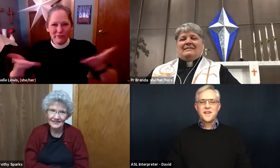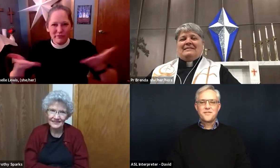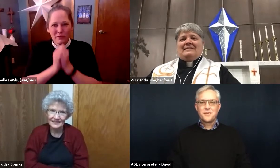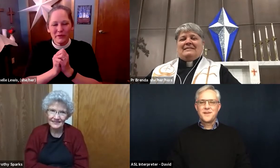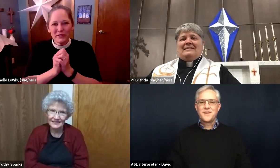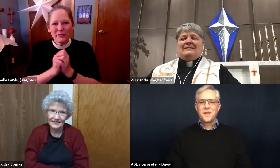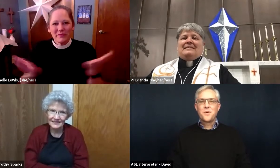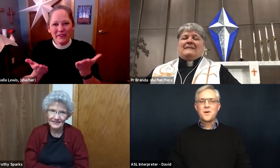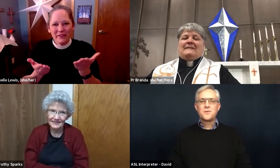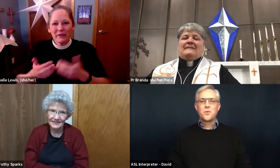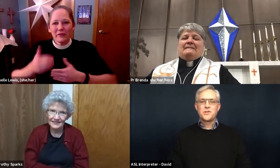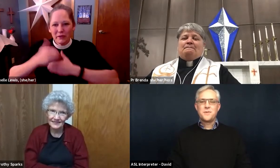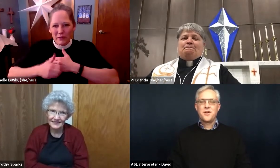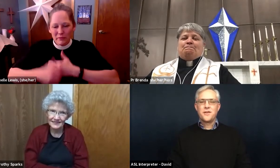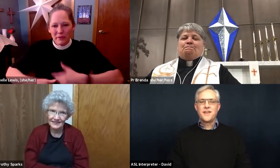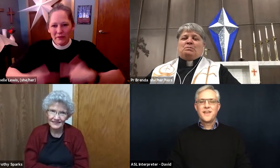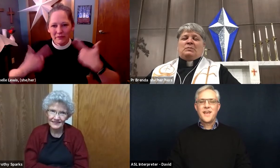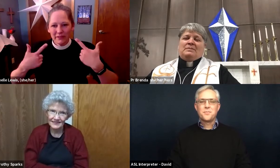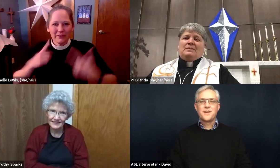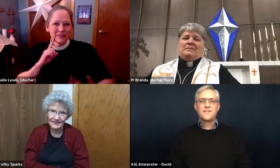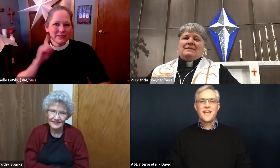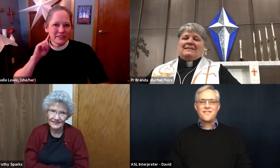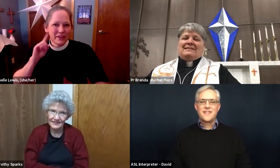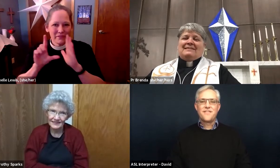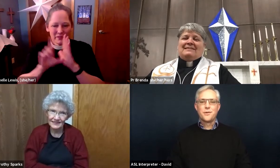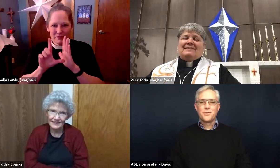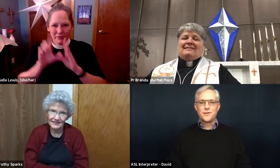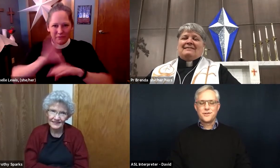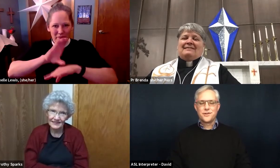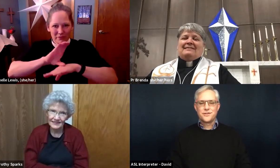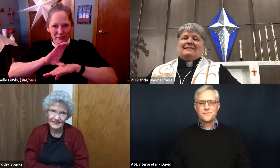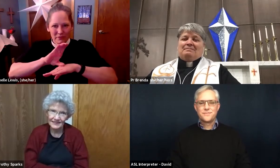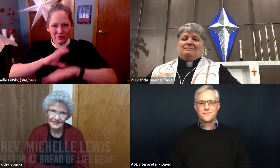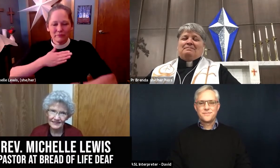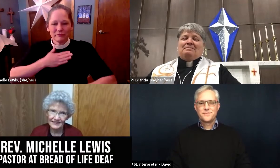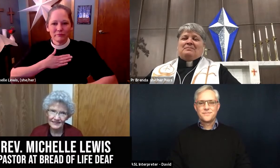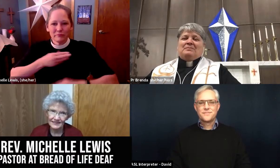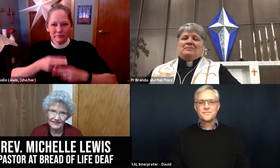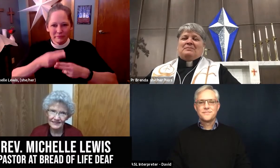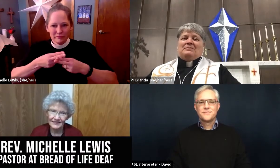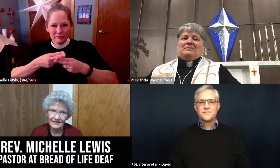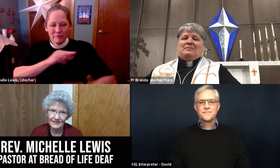Good morning, everyone, and welcome to worship here at Bread of Life Deaf Lutheran Church.